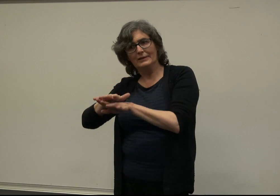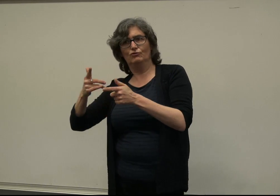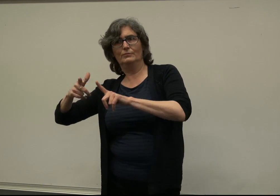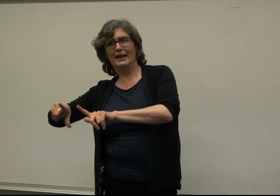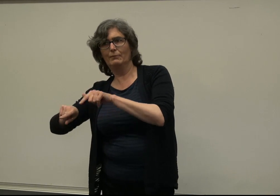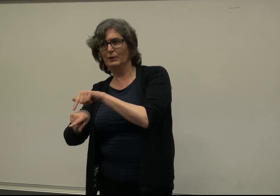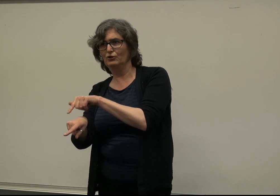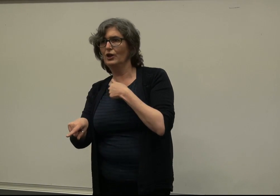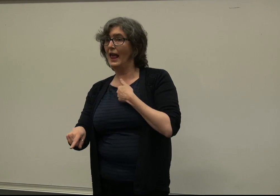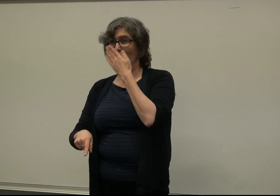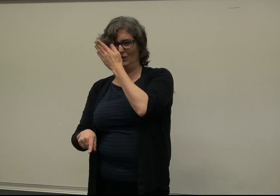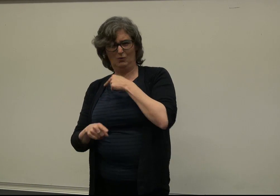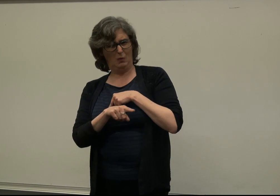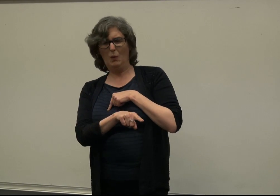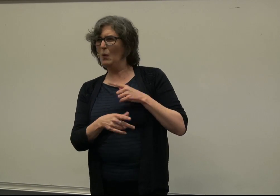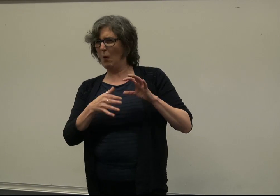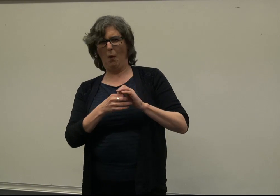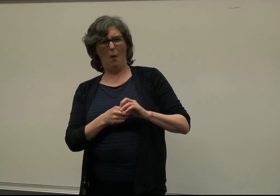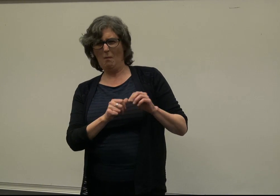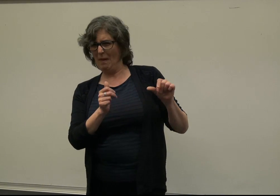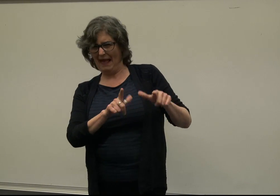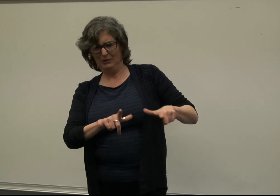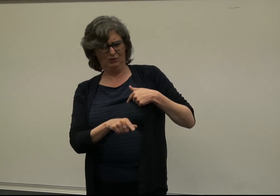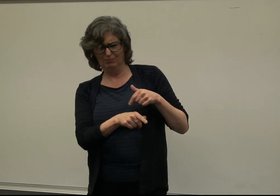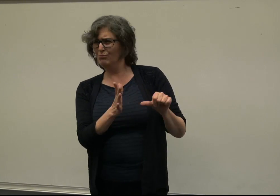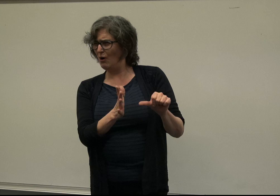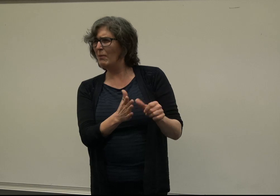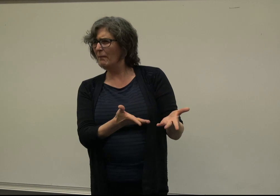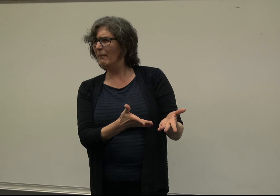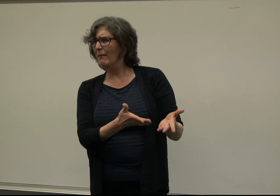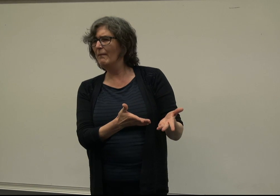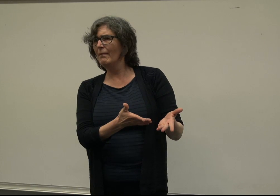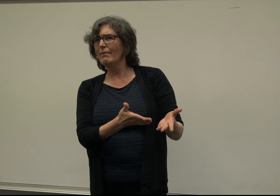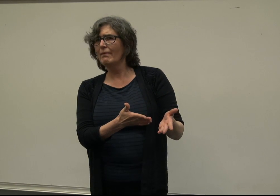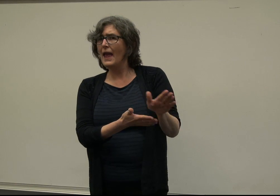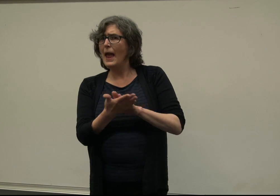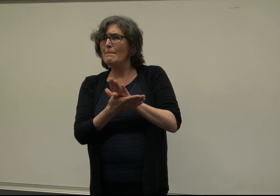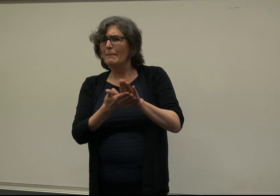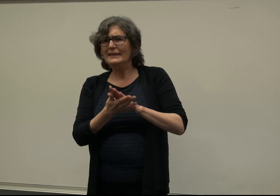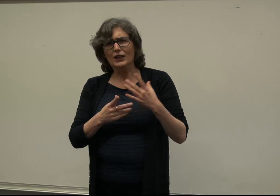as a potential problem or an obstacle to success at school.